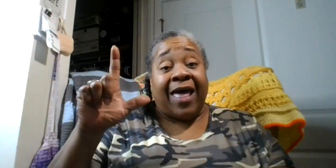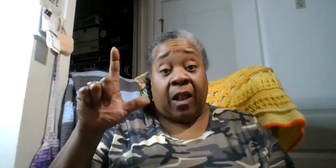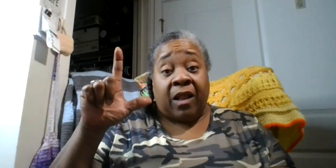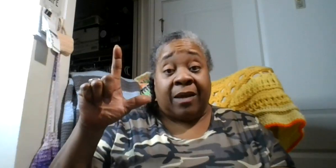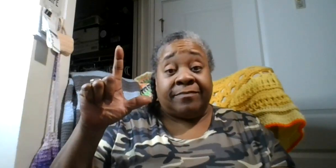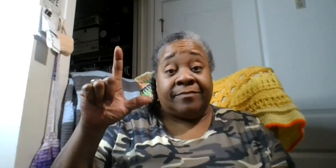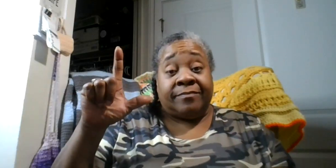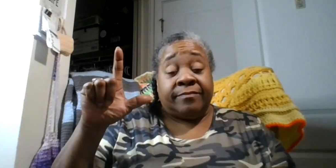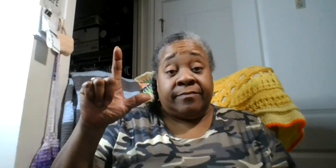L.